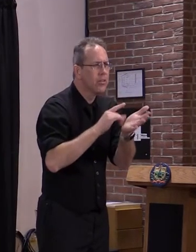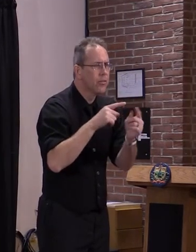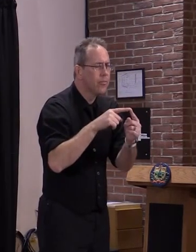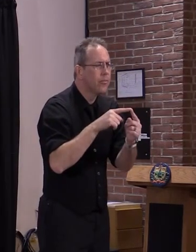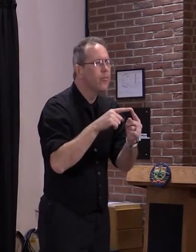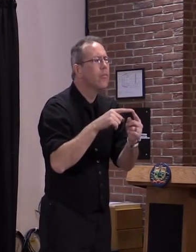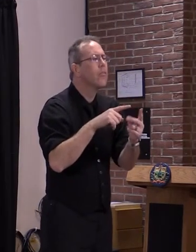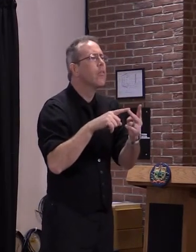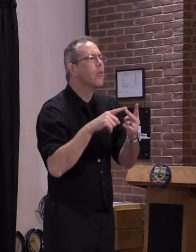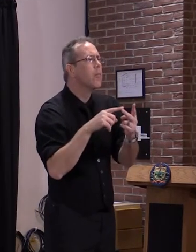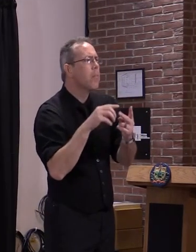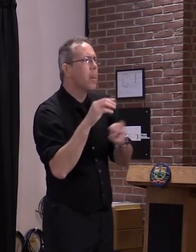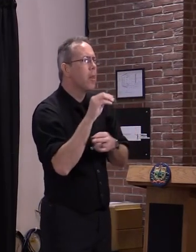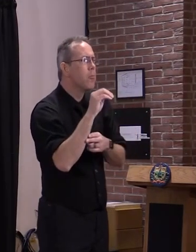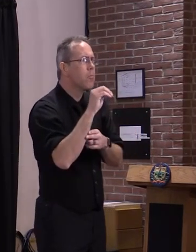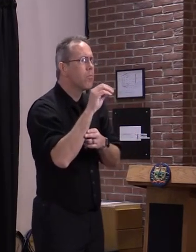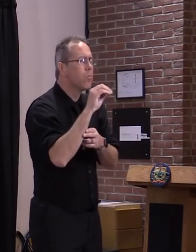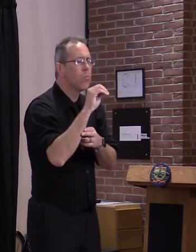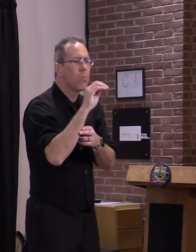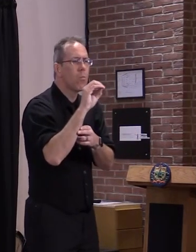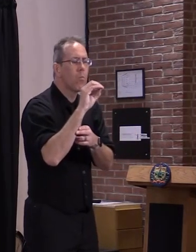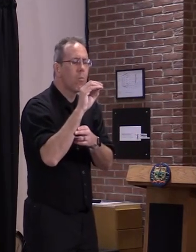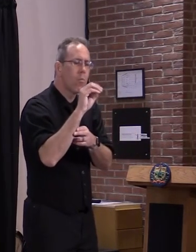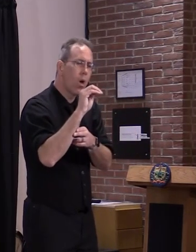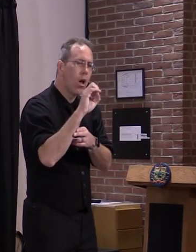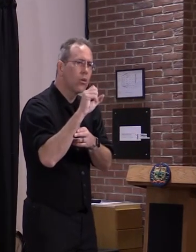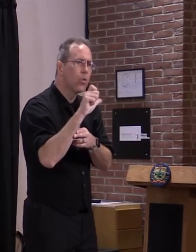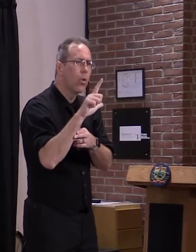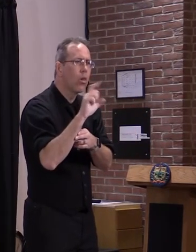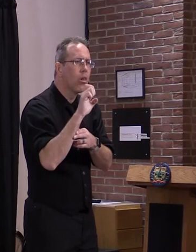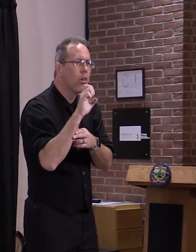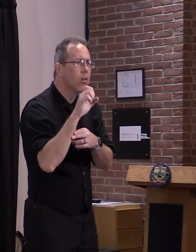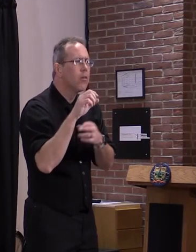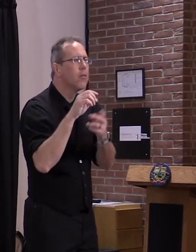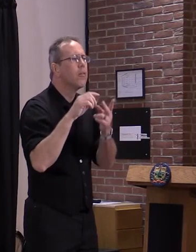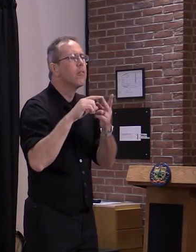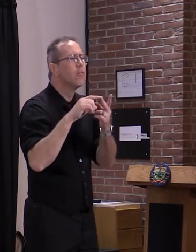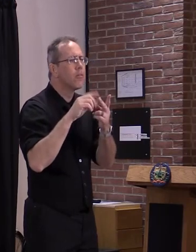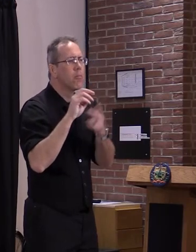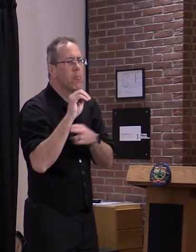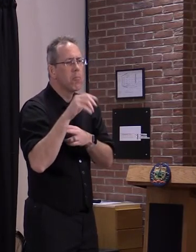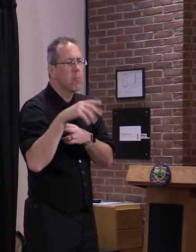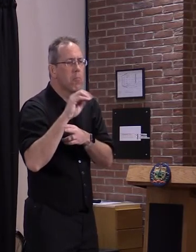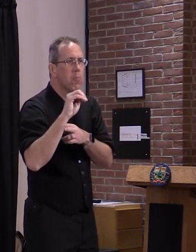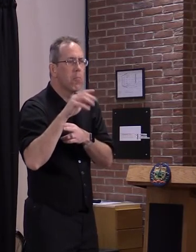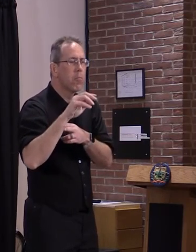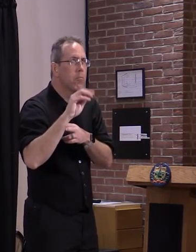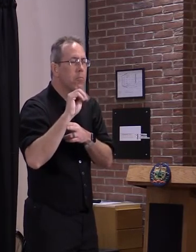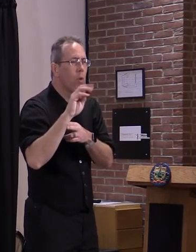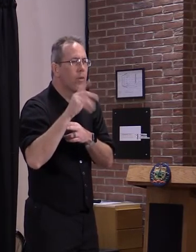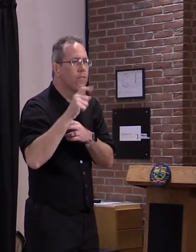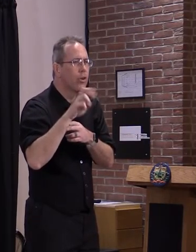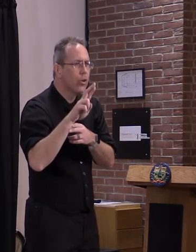in an evidence-based fashion to be effective at treating COVID and preventing serious illness.